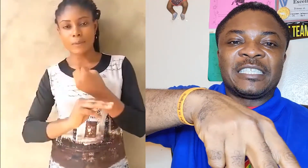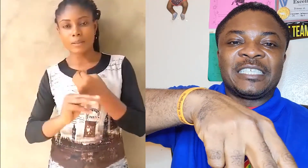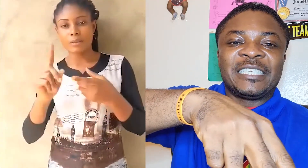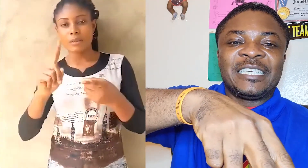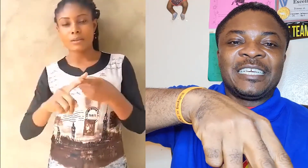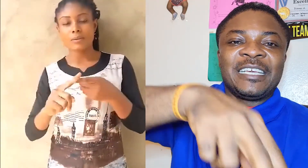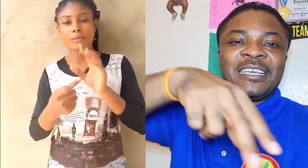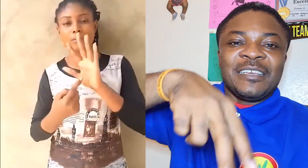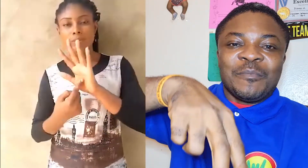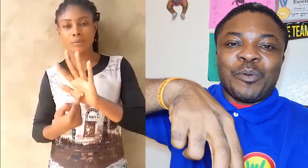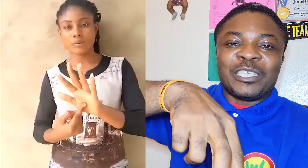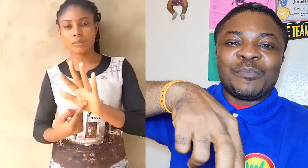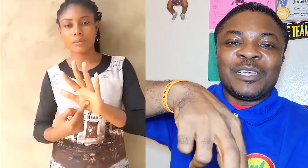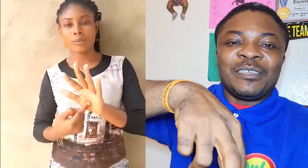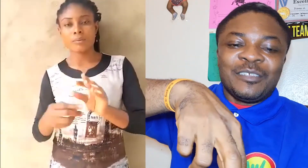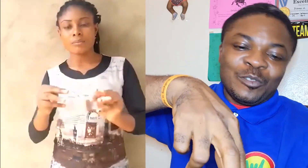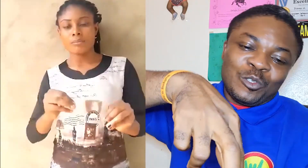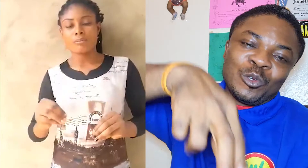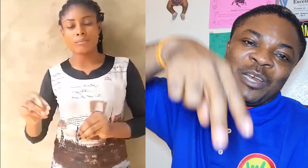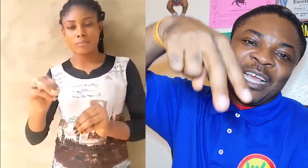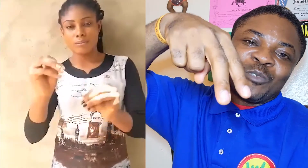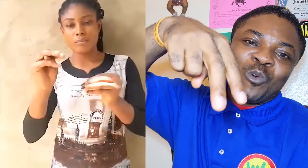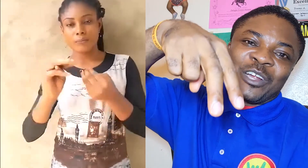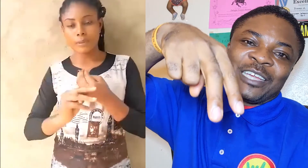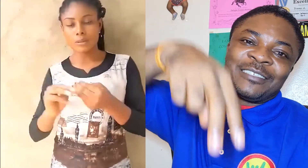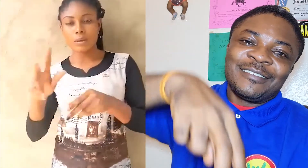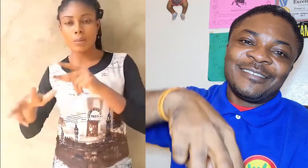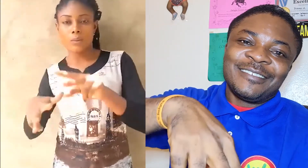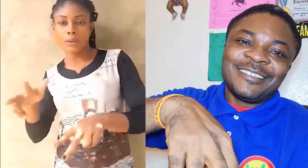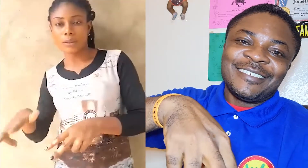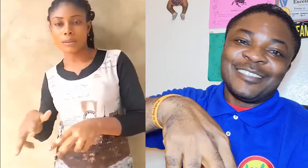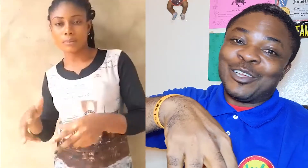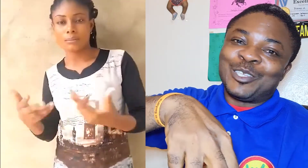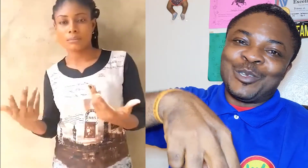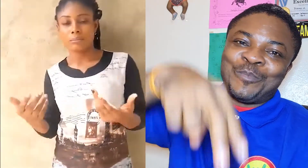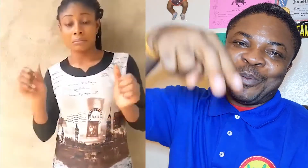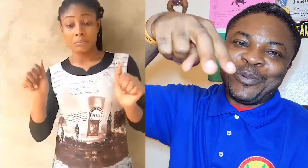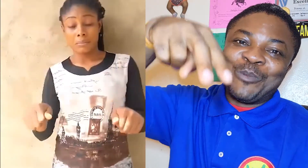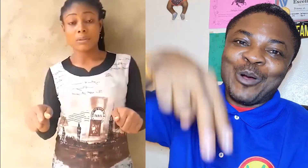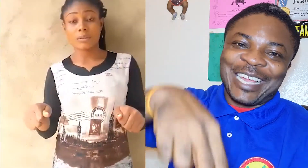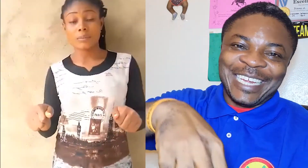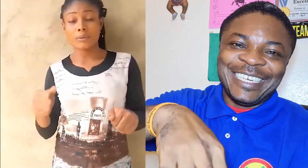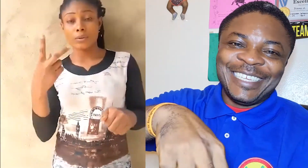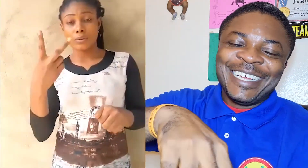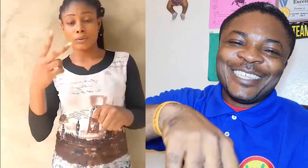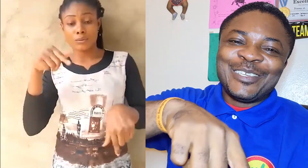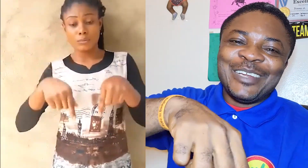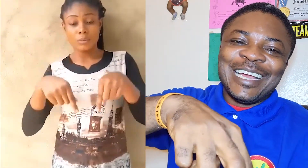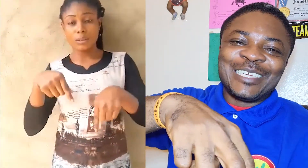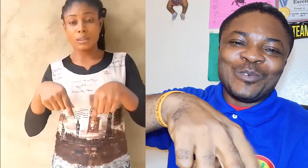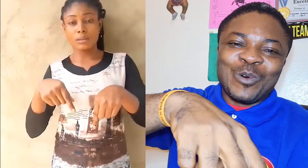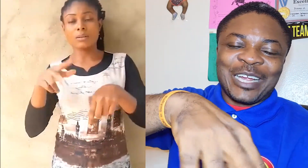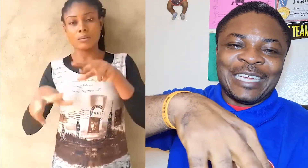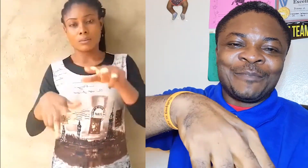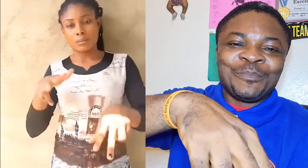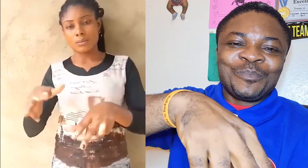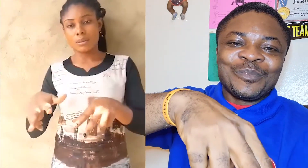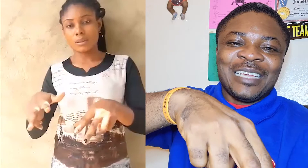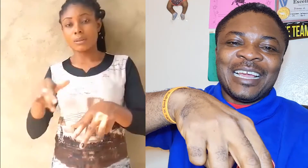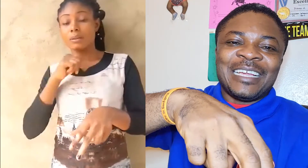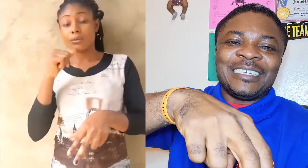walking, possibly two legs walking, not two people walking, two legs